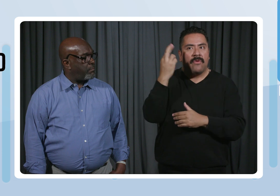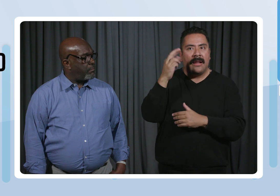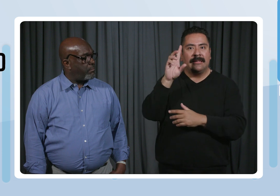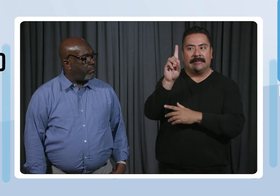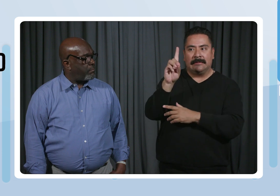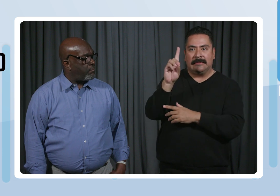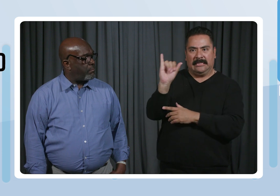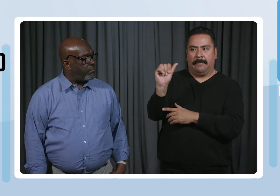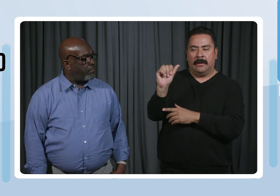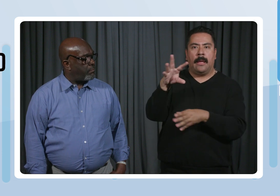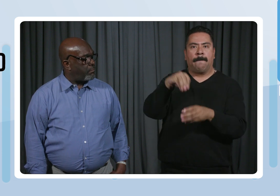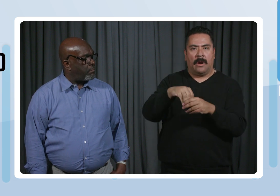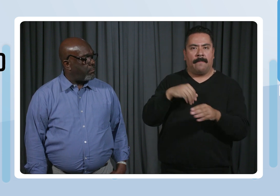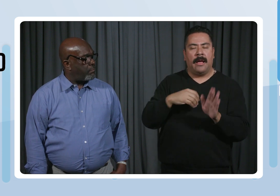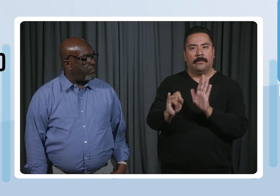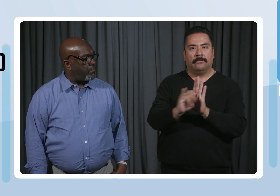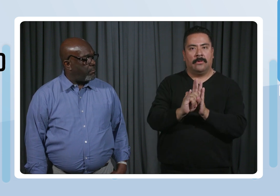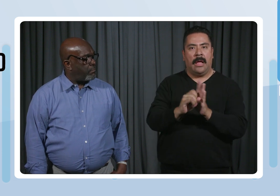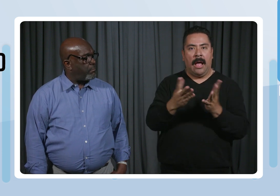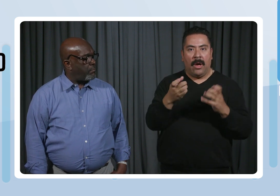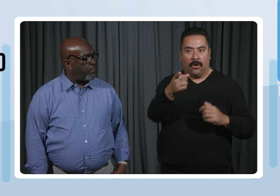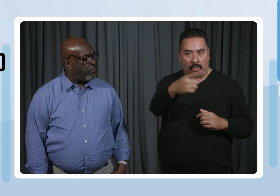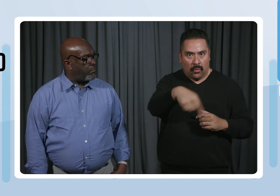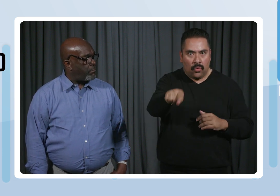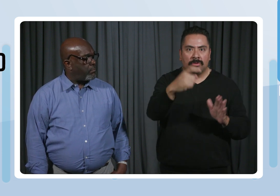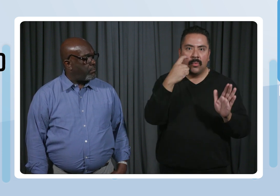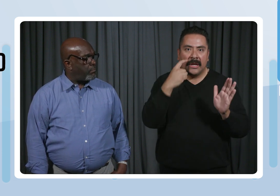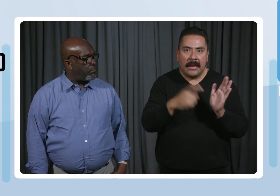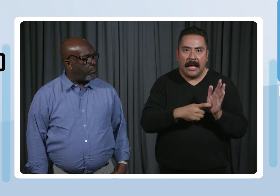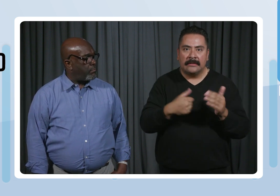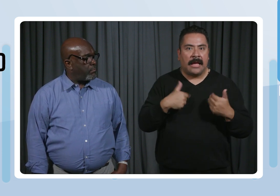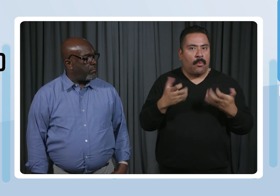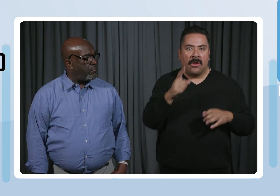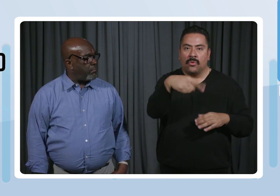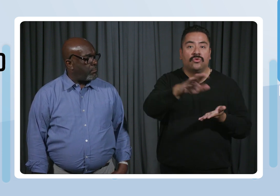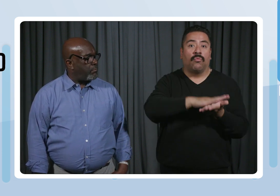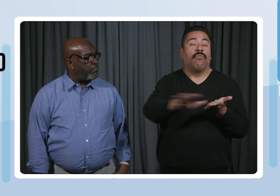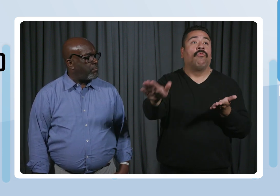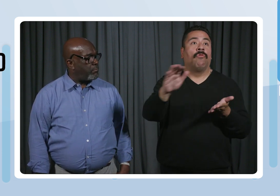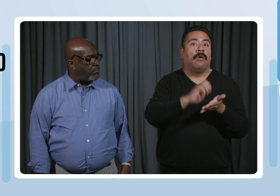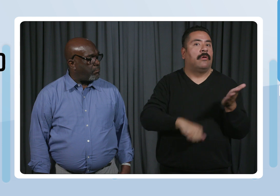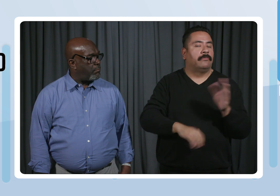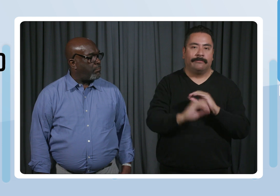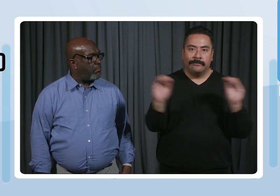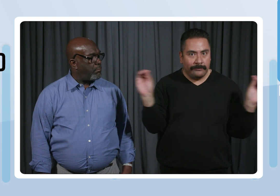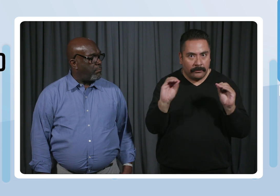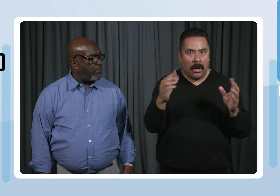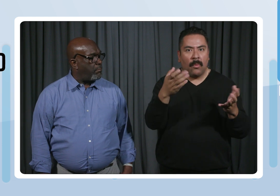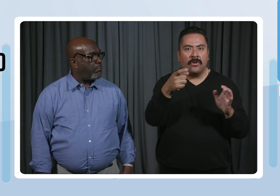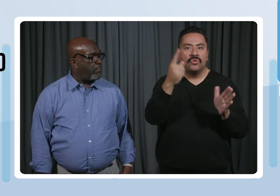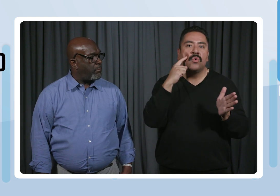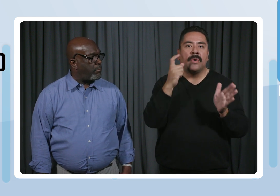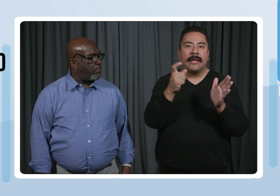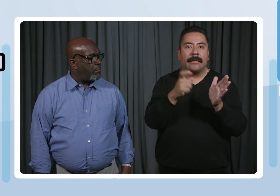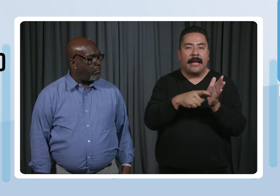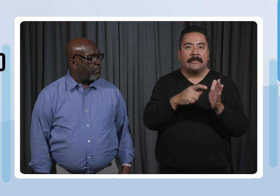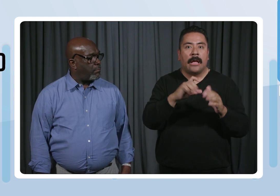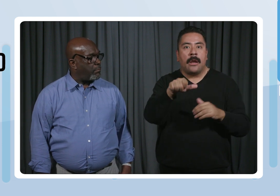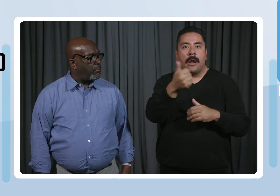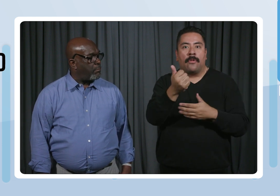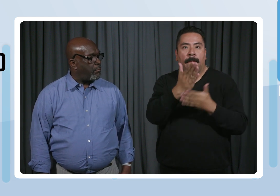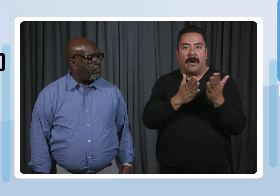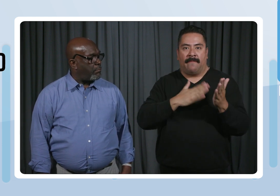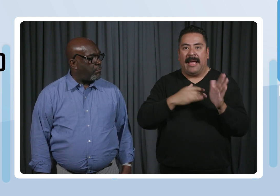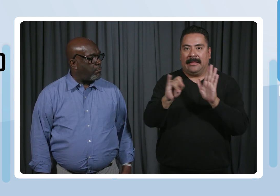of who I am. I want you to recognize that. I don't want you to erase that. I just want you to recognize that it's another part of what makes me